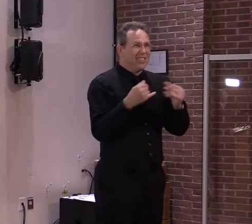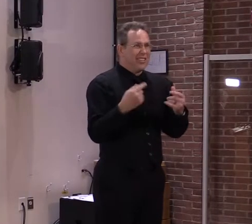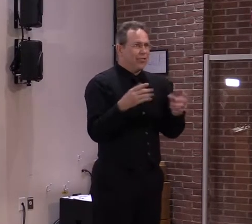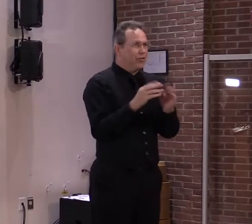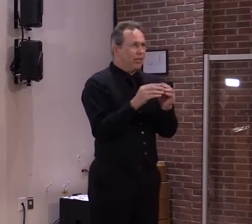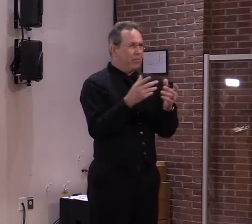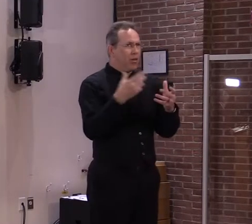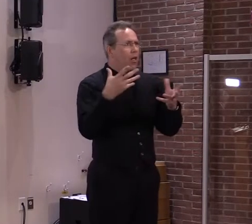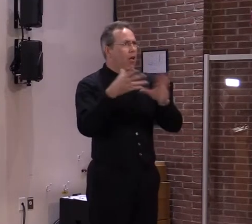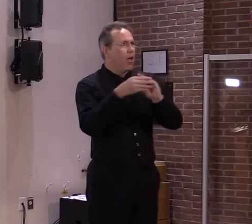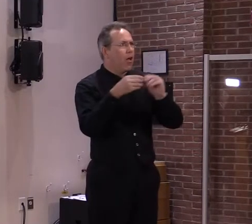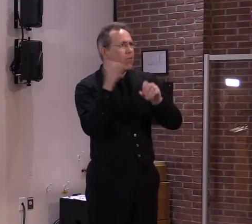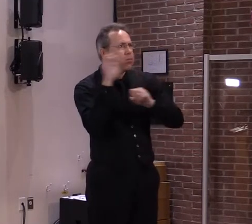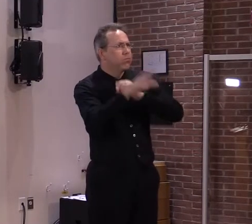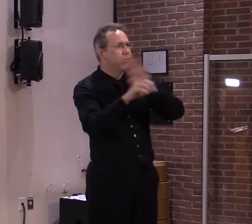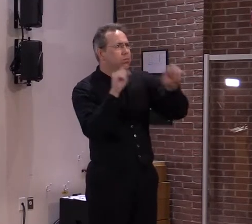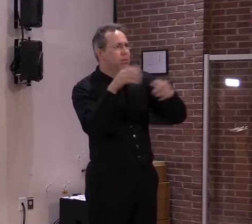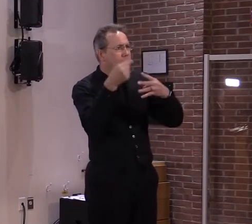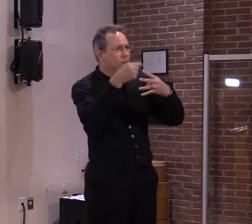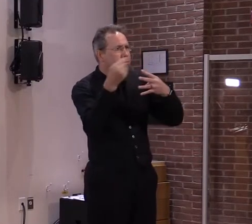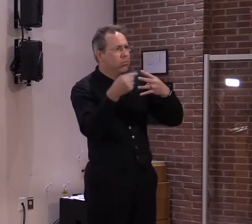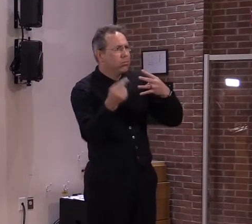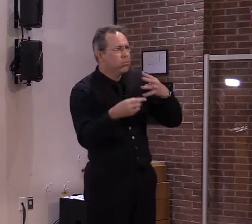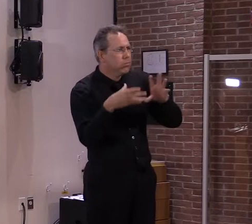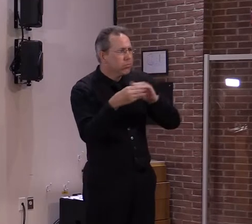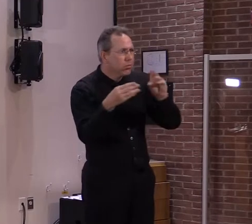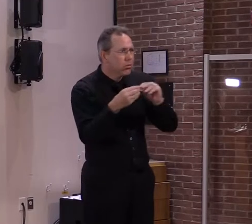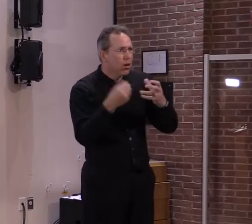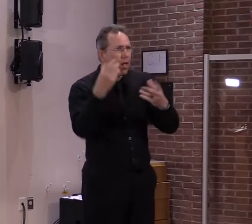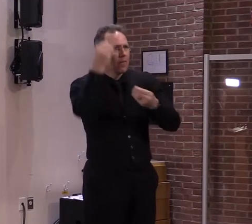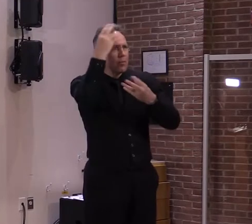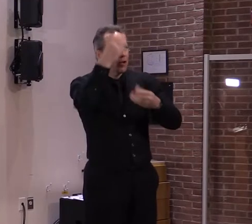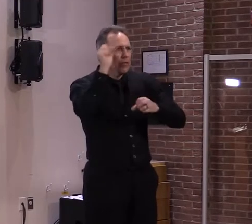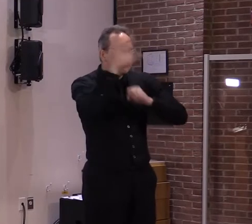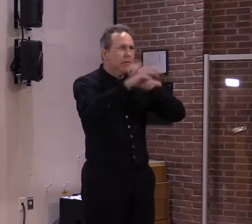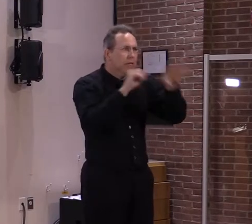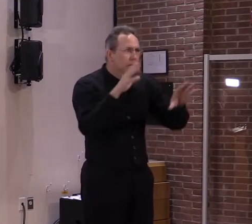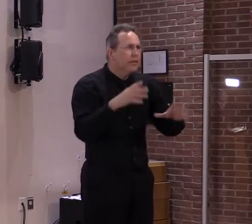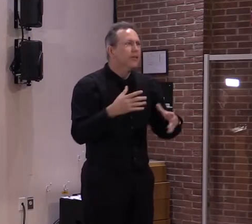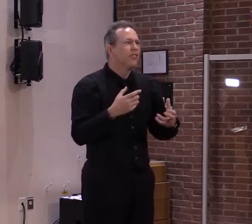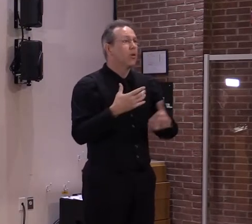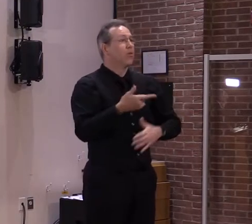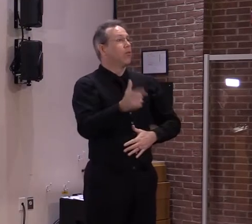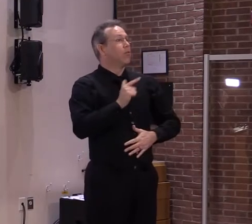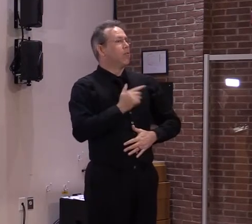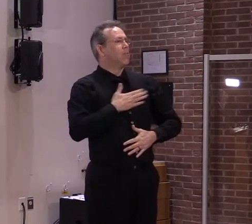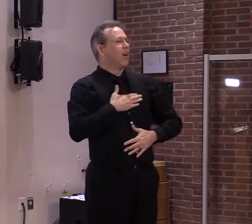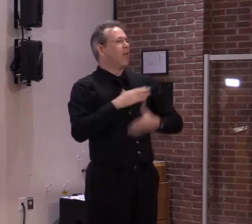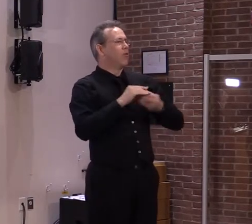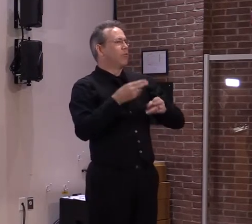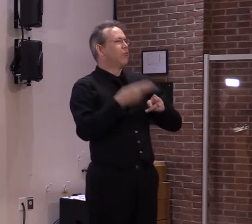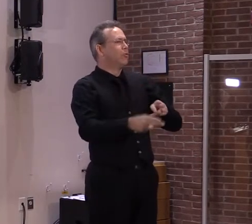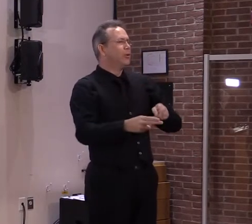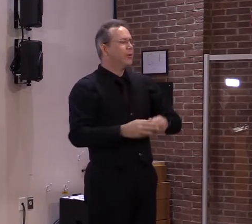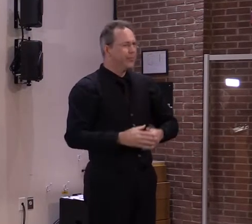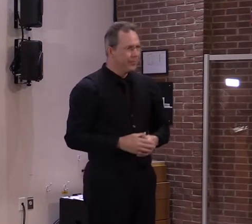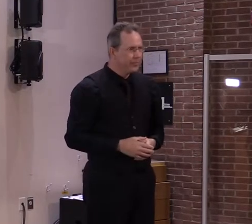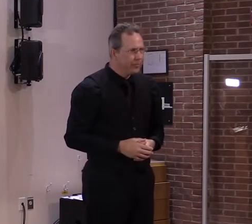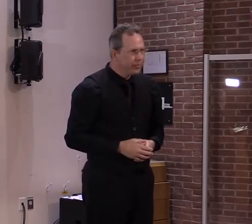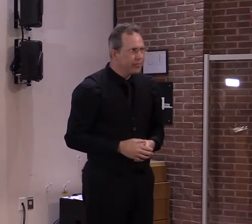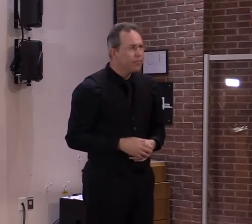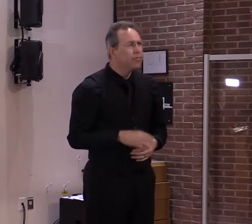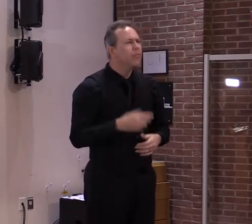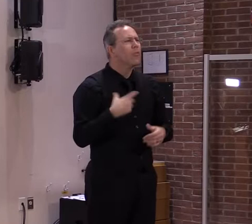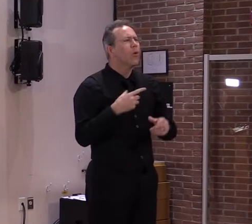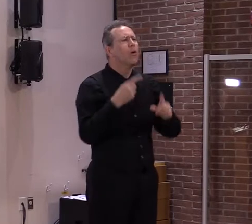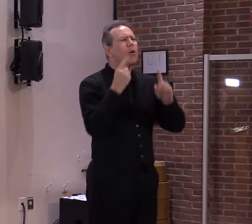on and a lot being covered, so my comments will be relatively brief today. At the outset, I want to highlight that as of